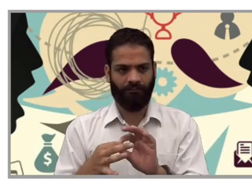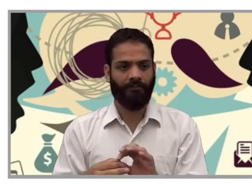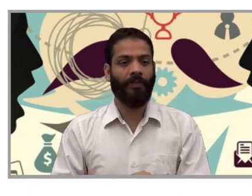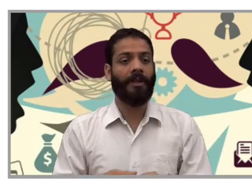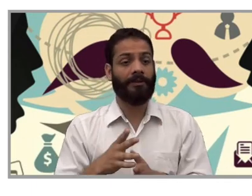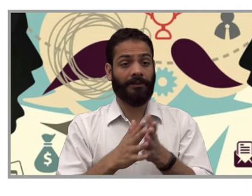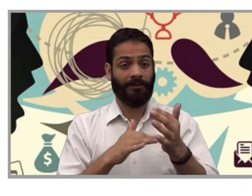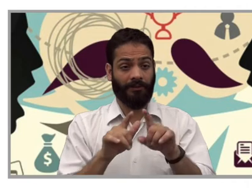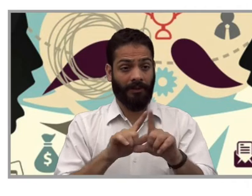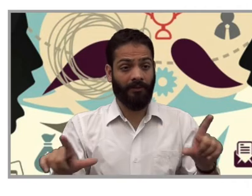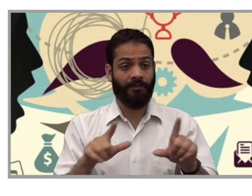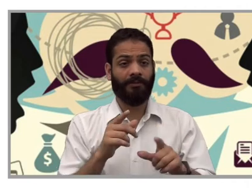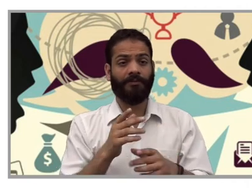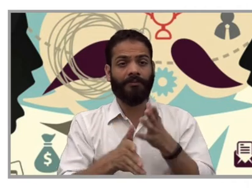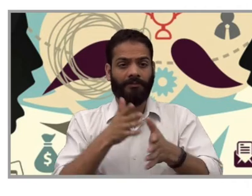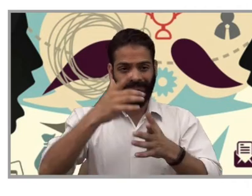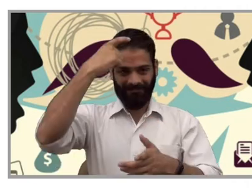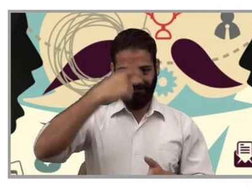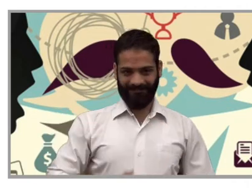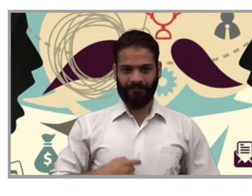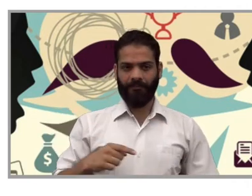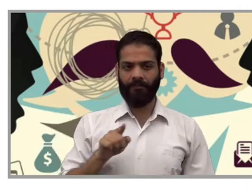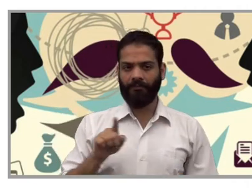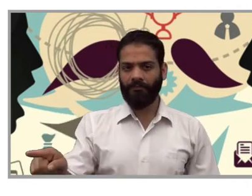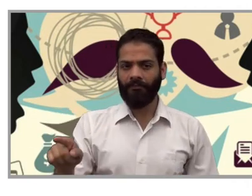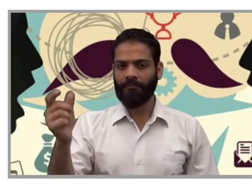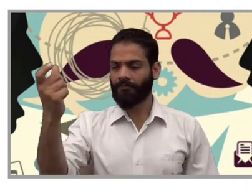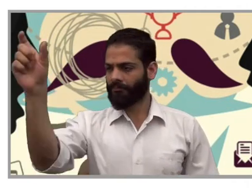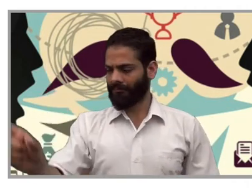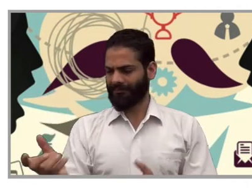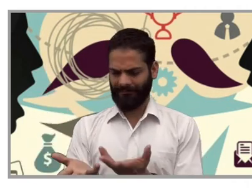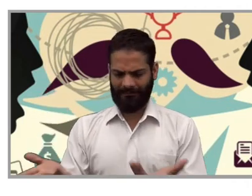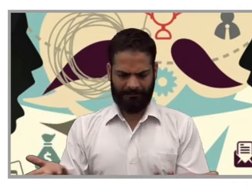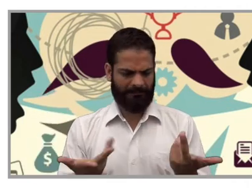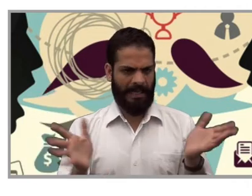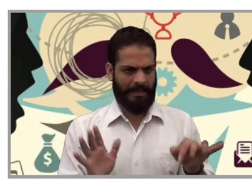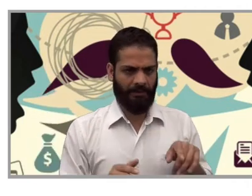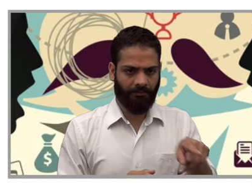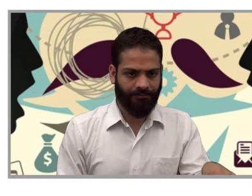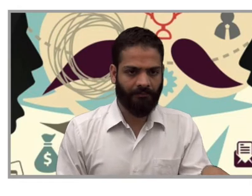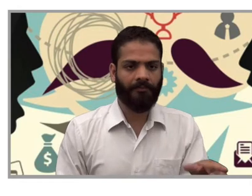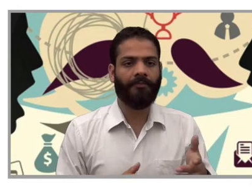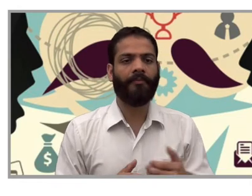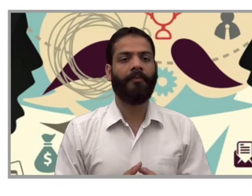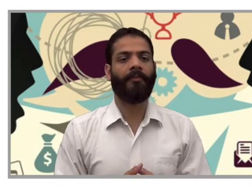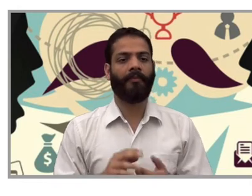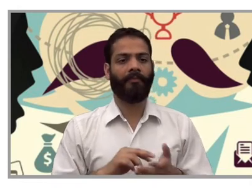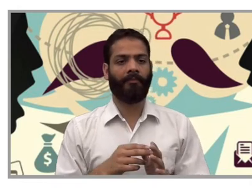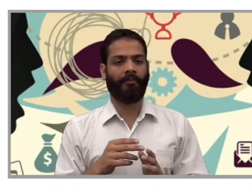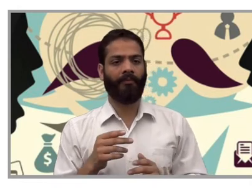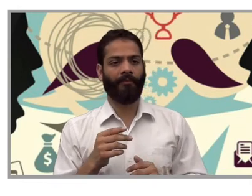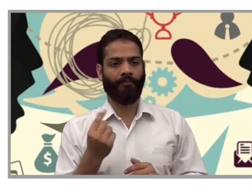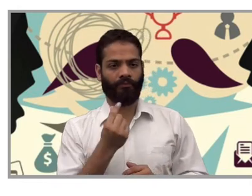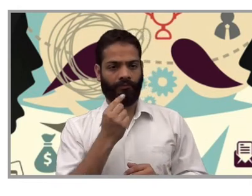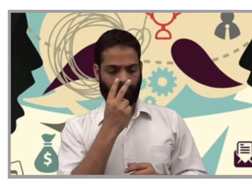In the sign language, a signer can refer to someone or something either manually by